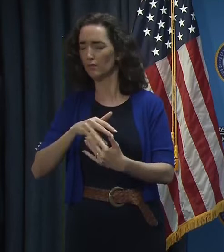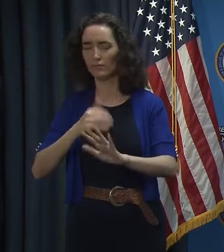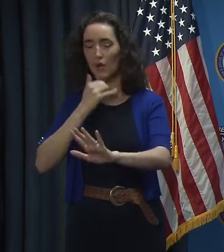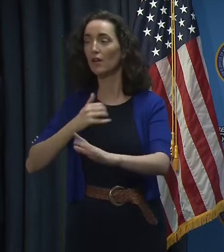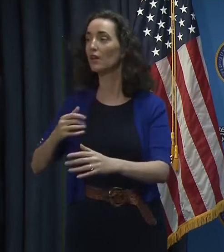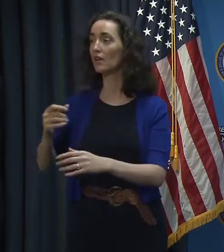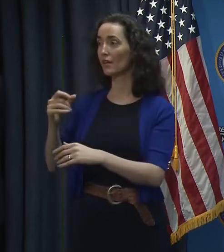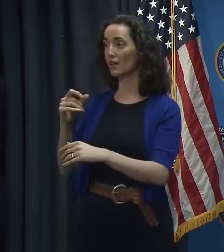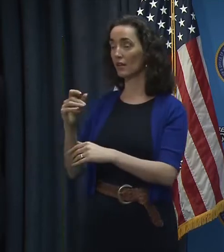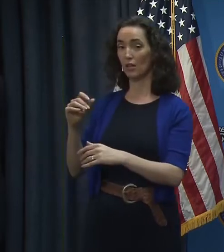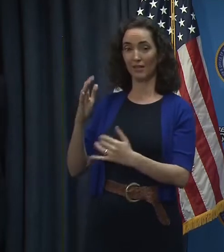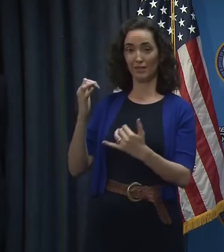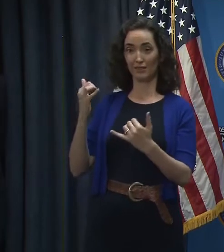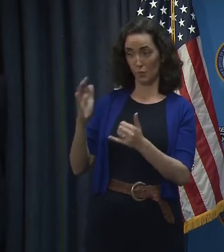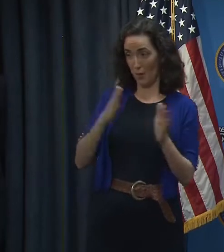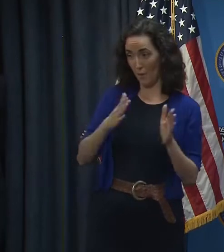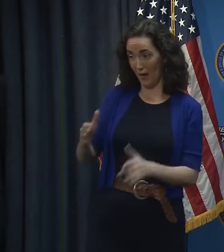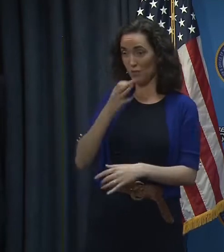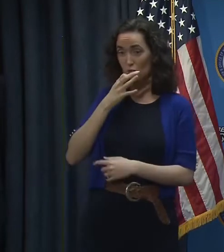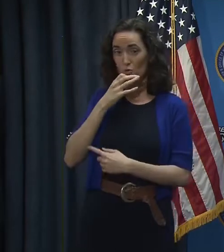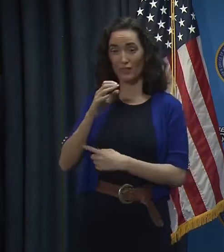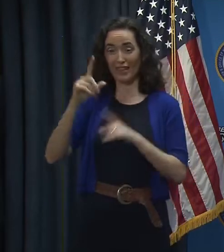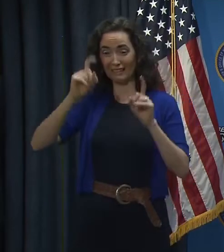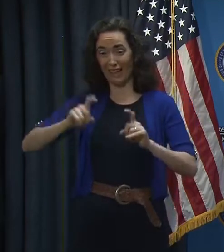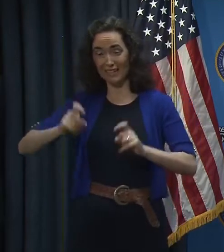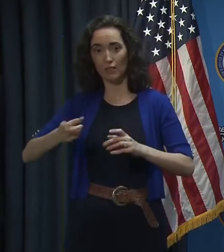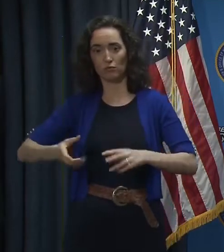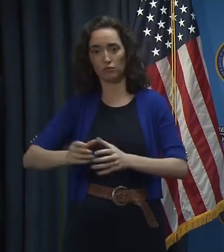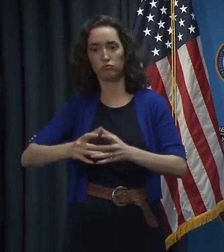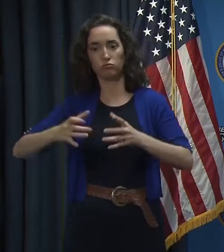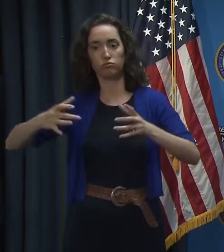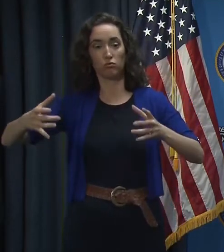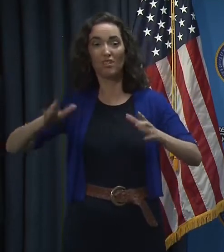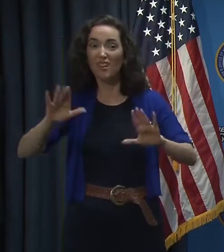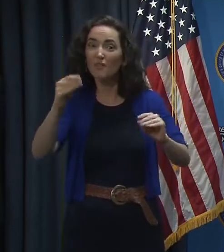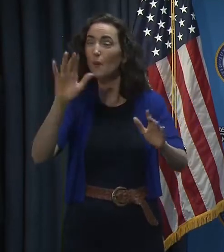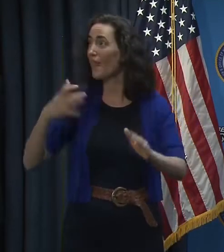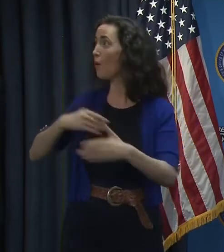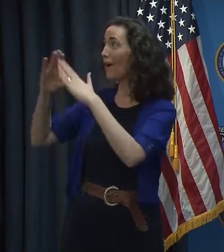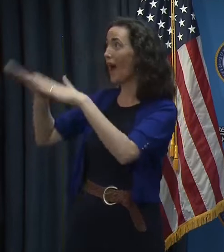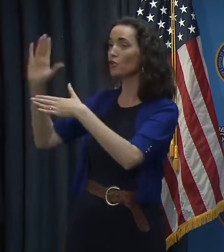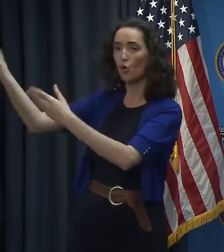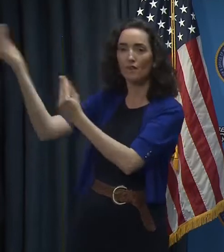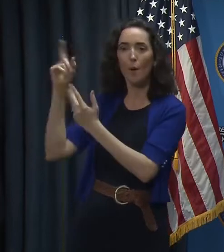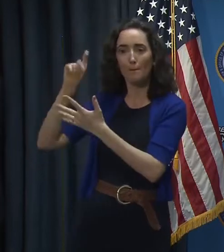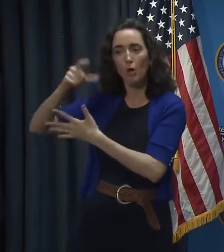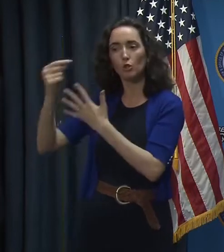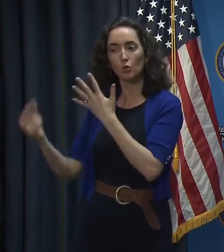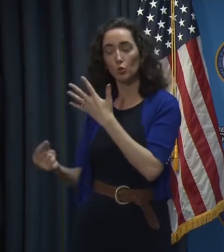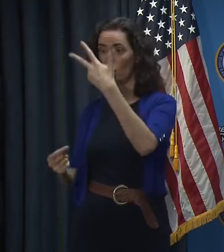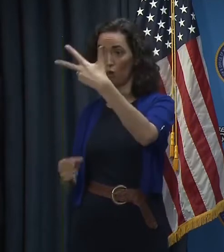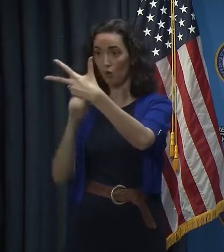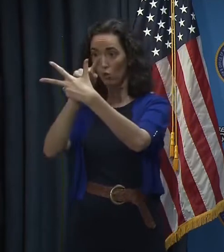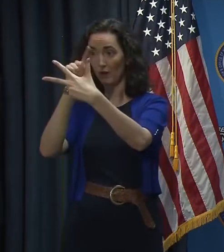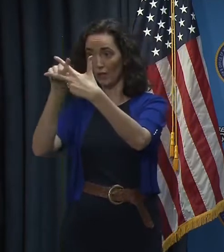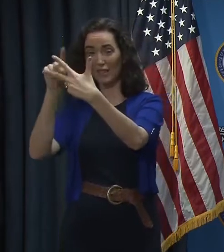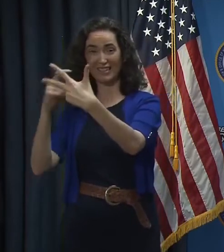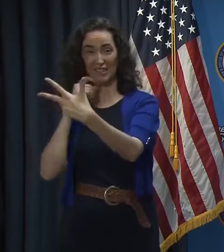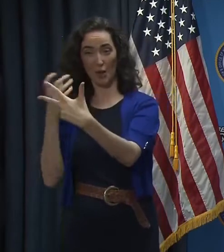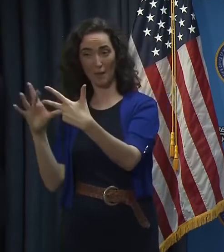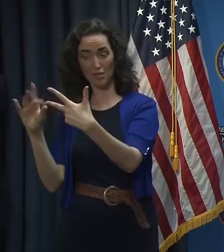that's all important in this too. And it is part of the White House guidance, by the way, is it's not just these 3 criteria, but you're supposed to